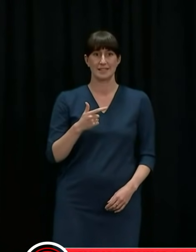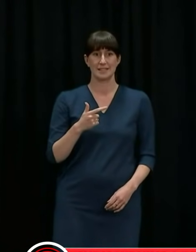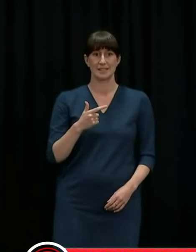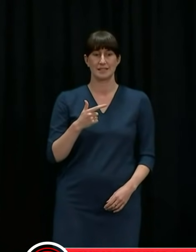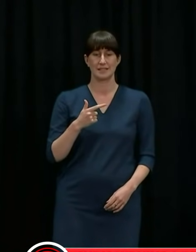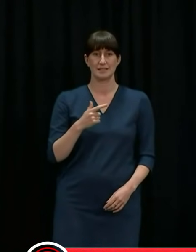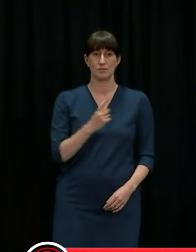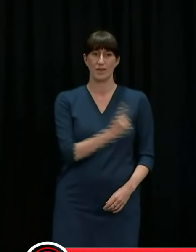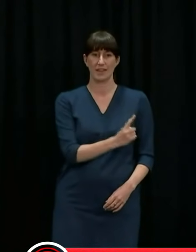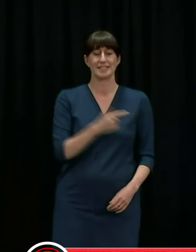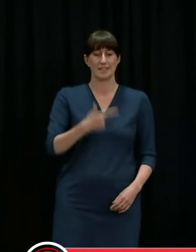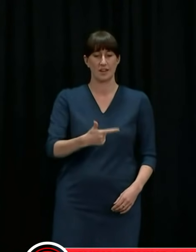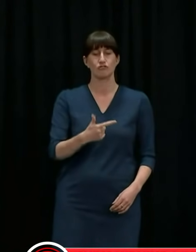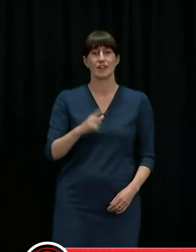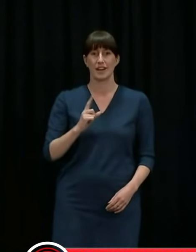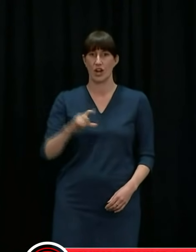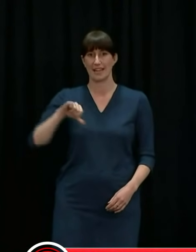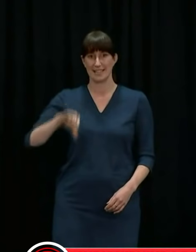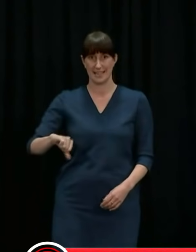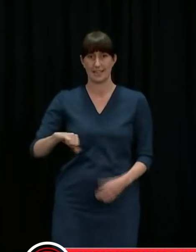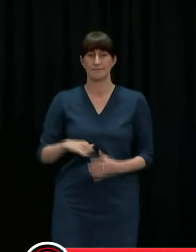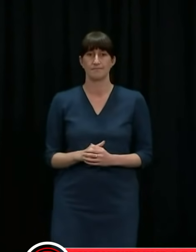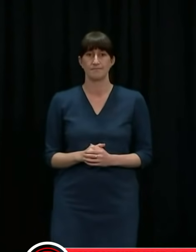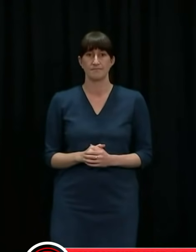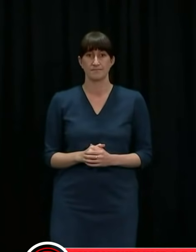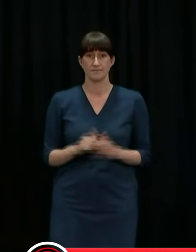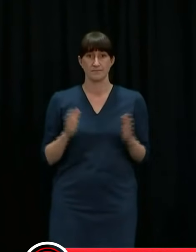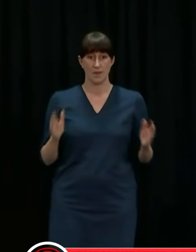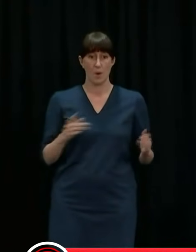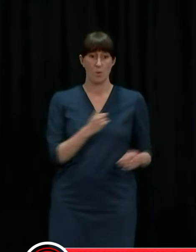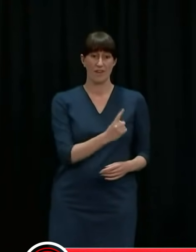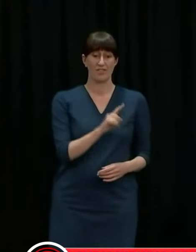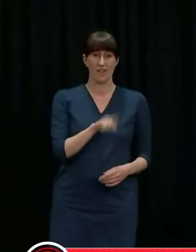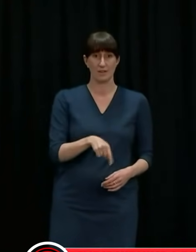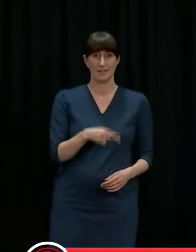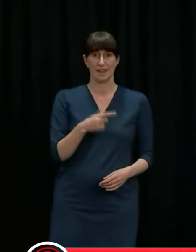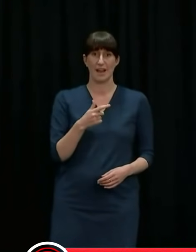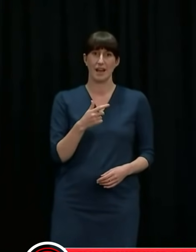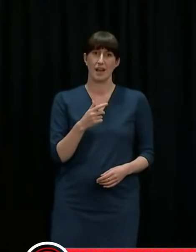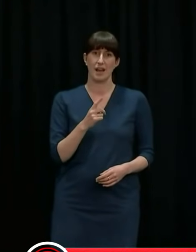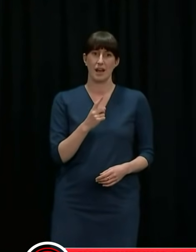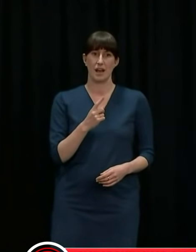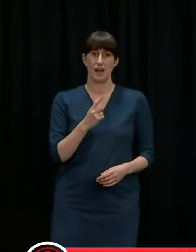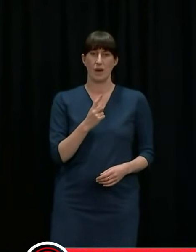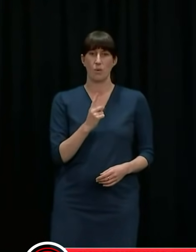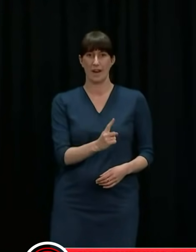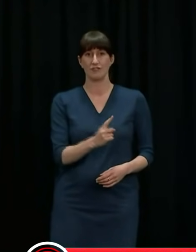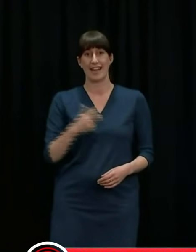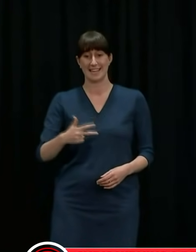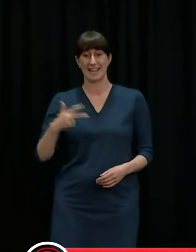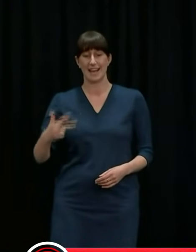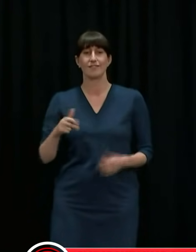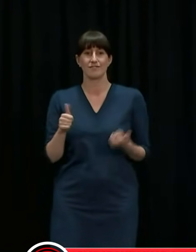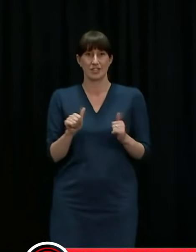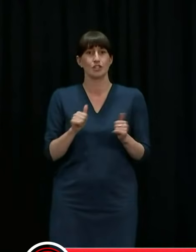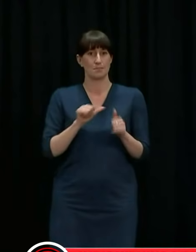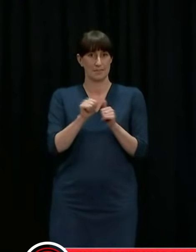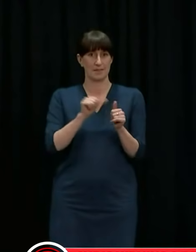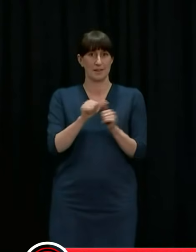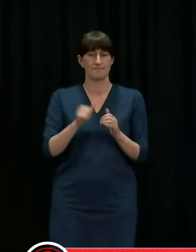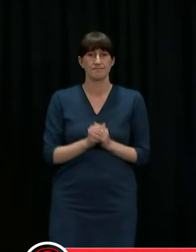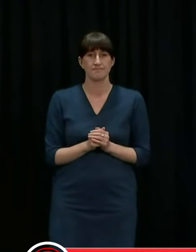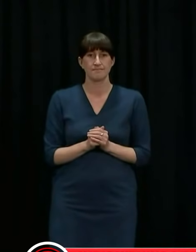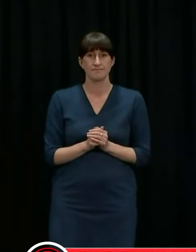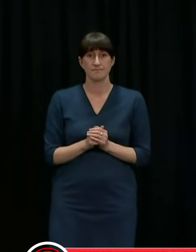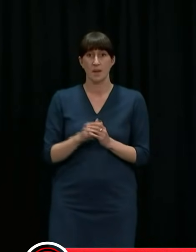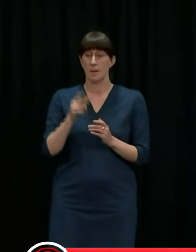1,719, and of these 1,188 have recovered. There are no new cases to report in managed